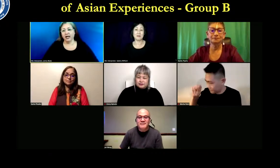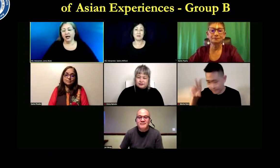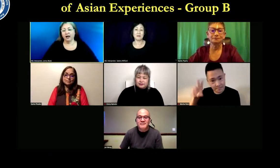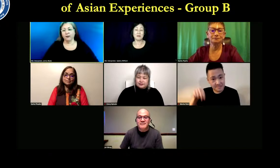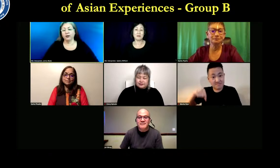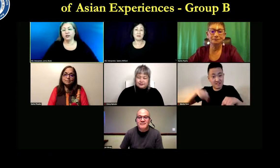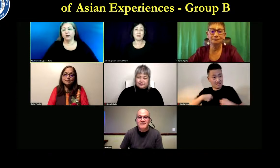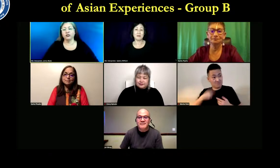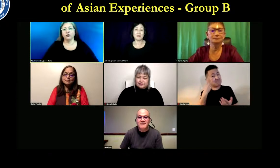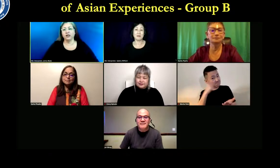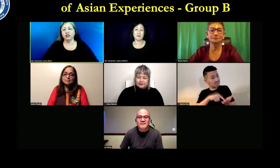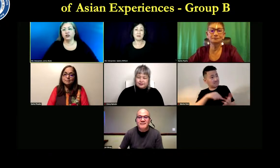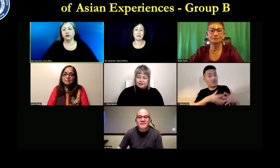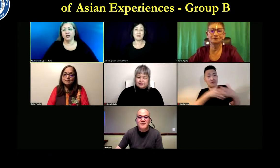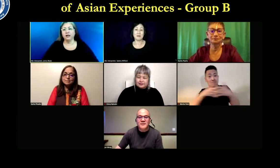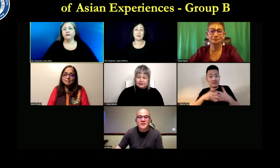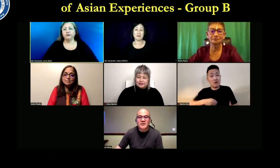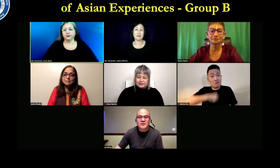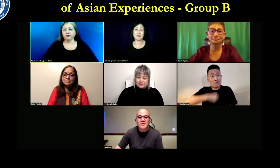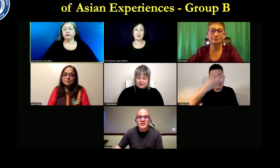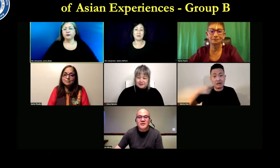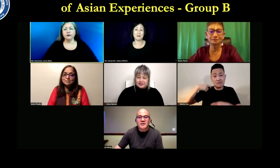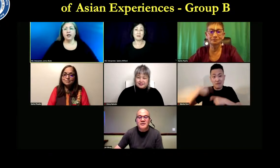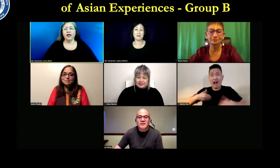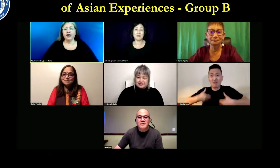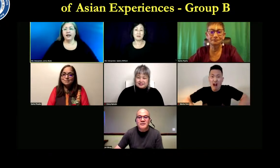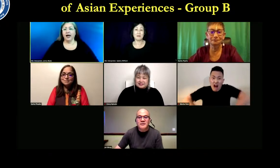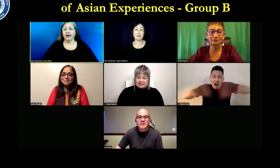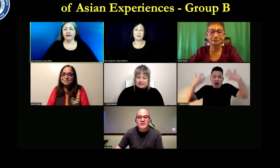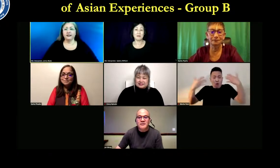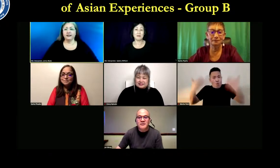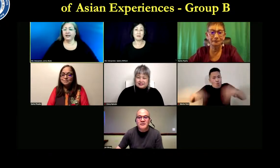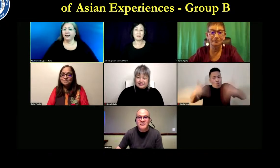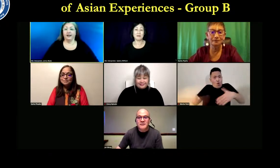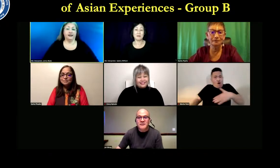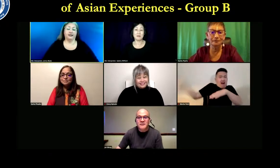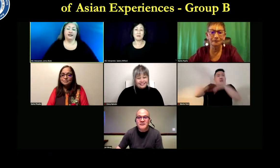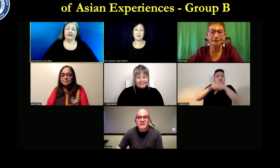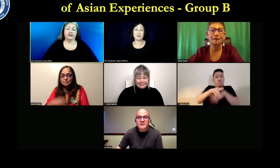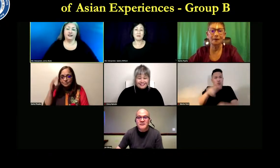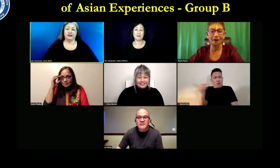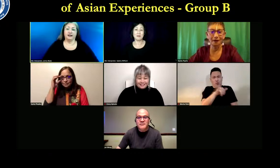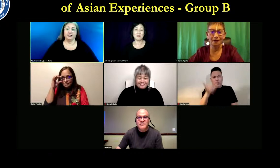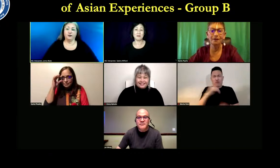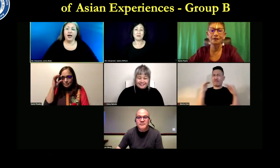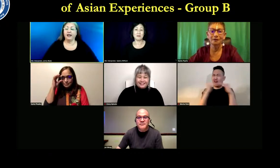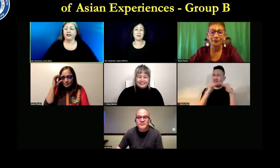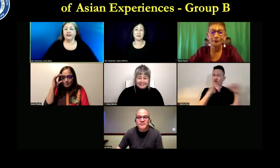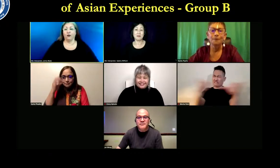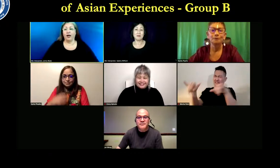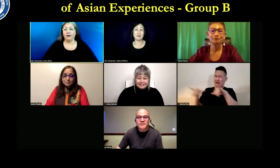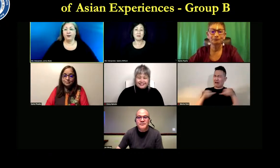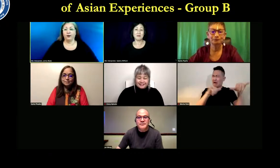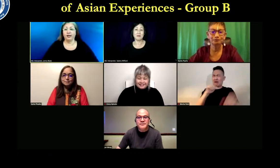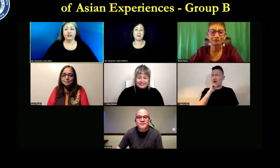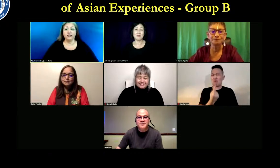have personal issues. And I can see Hispanics and white people get just